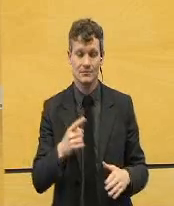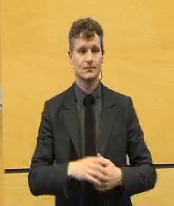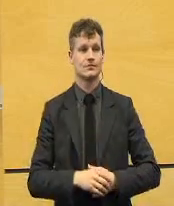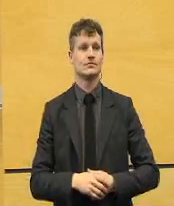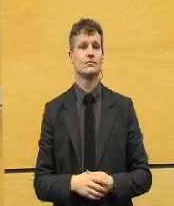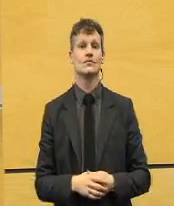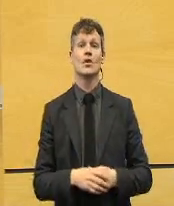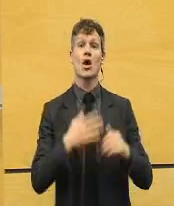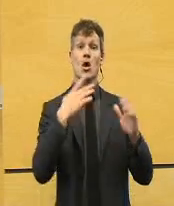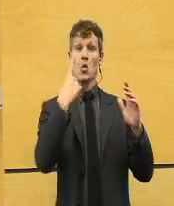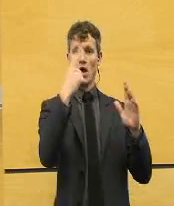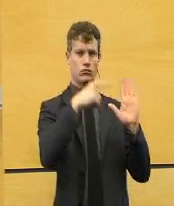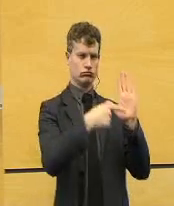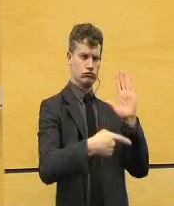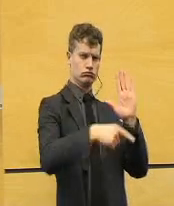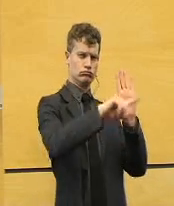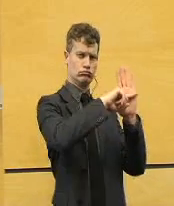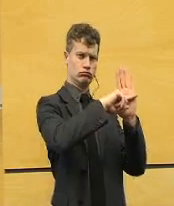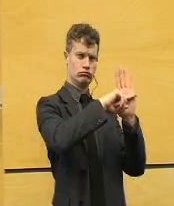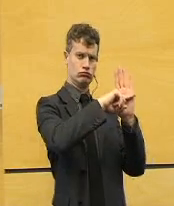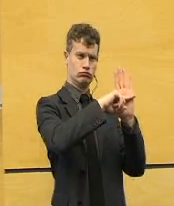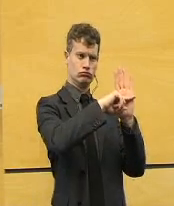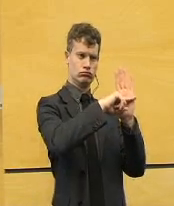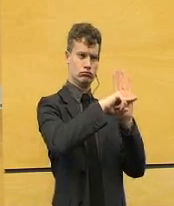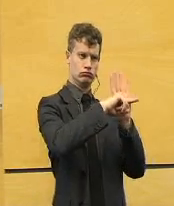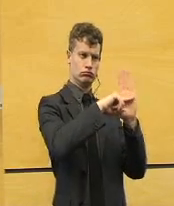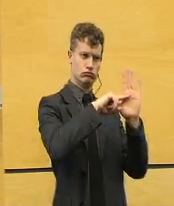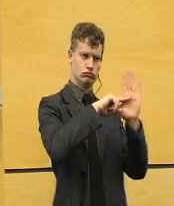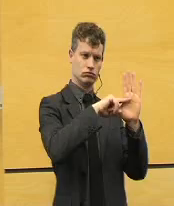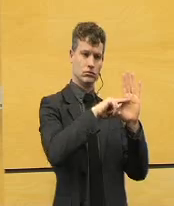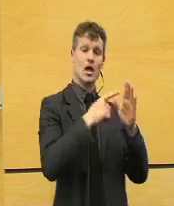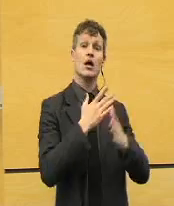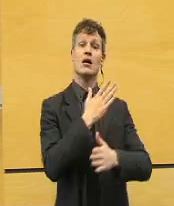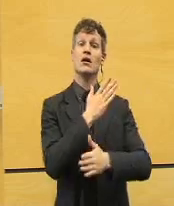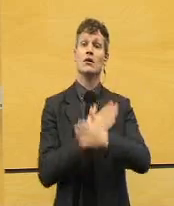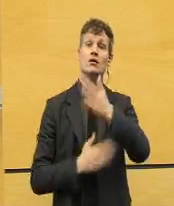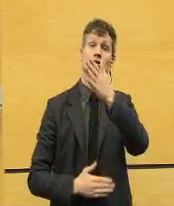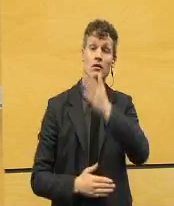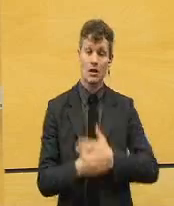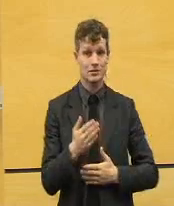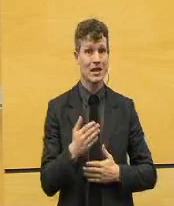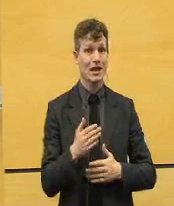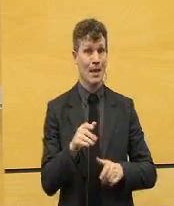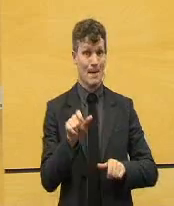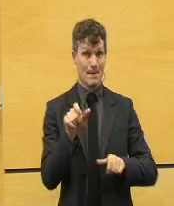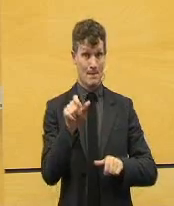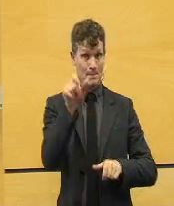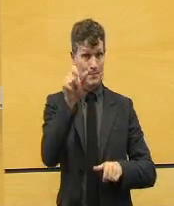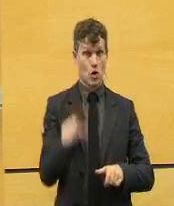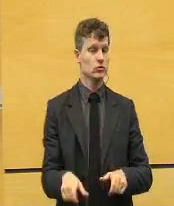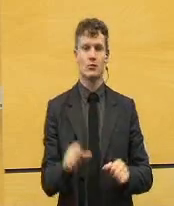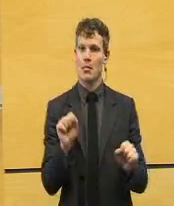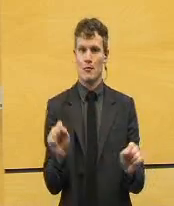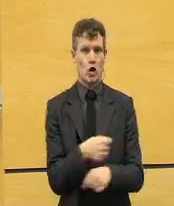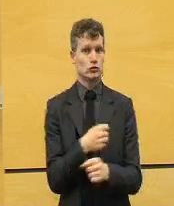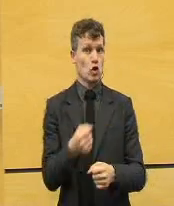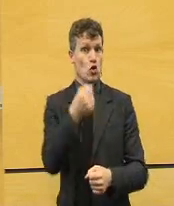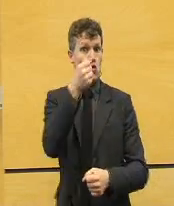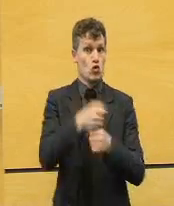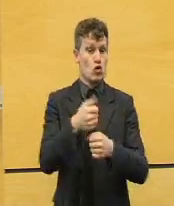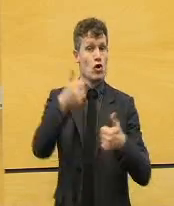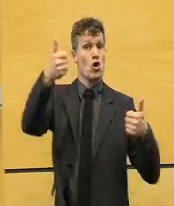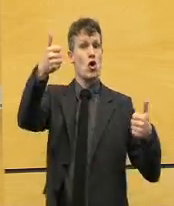with disability from being judged and civil servants were unconstitutional on the